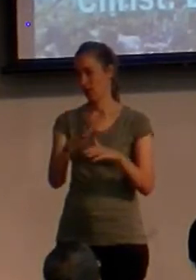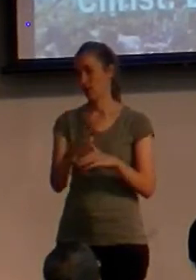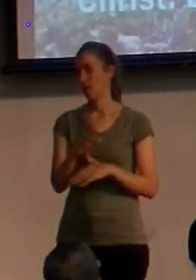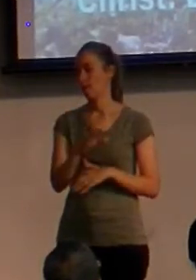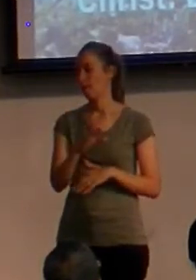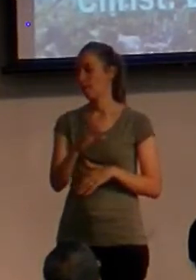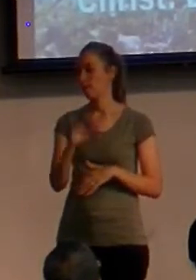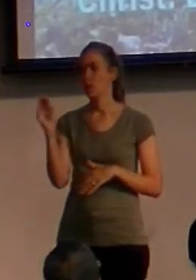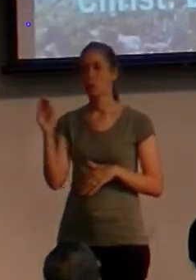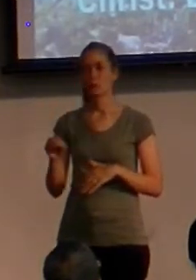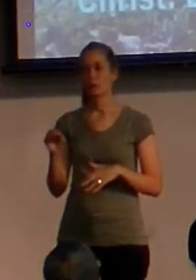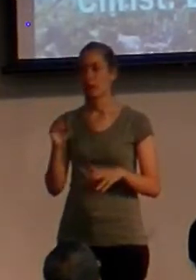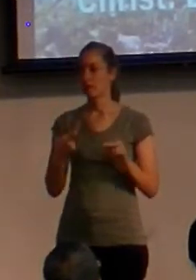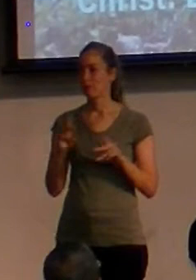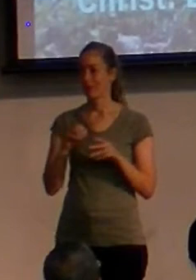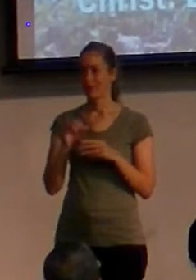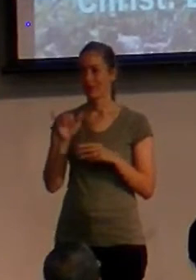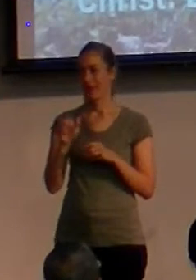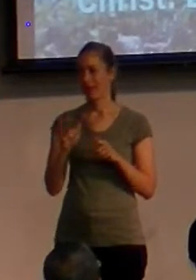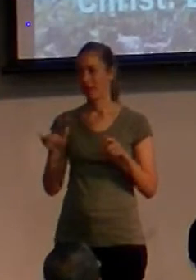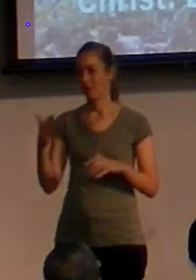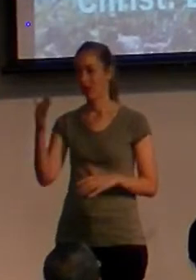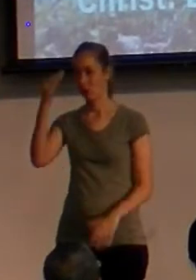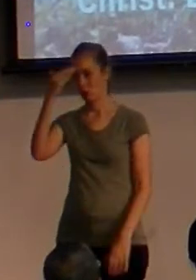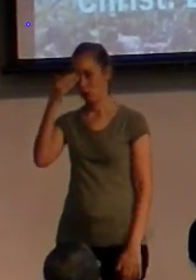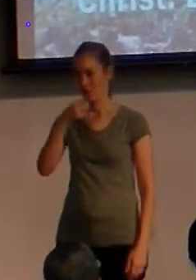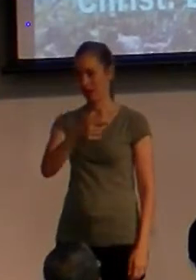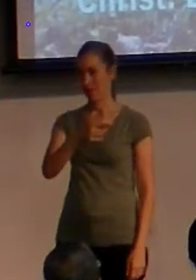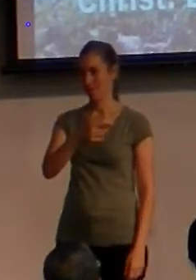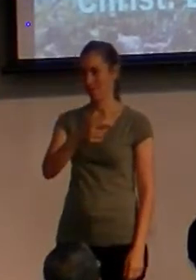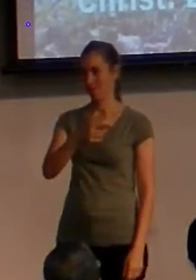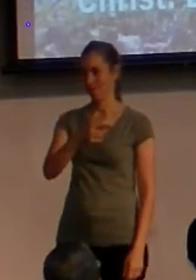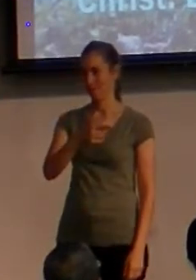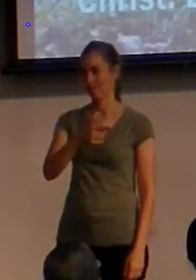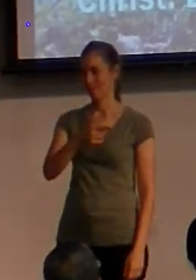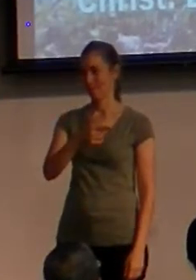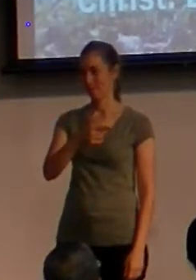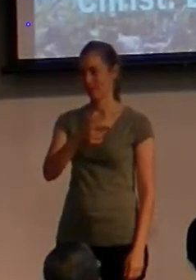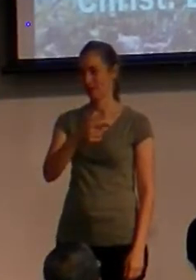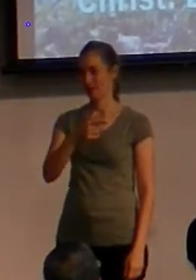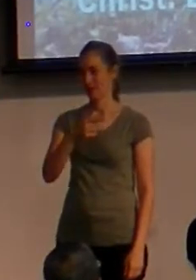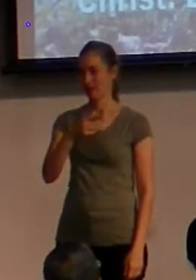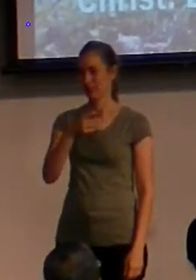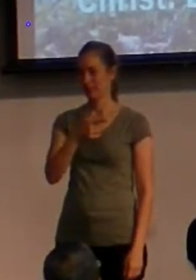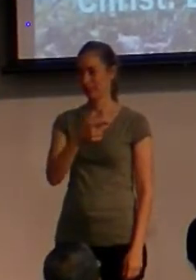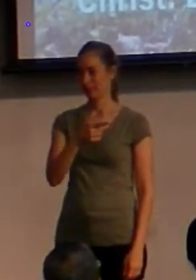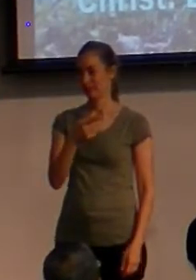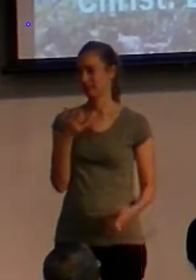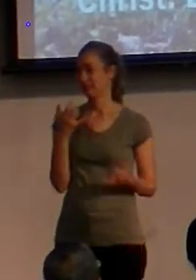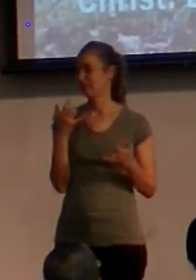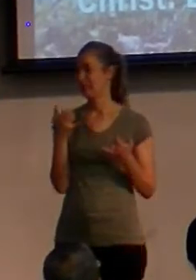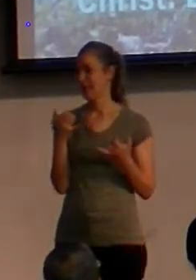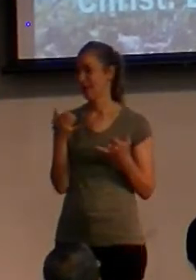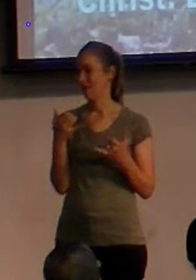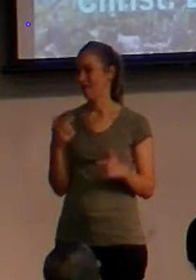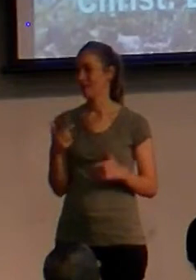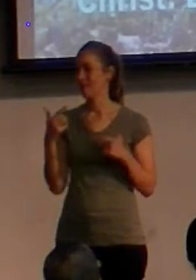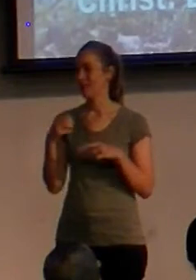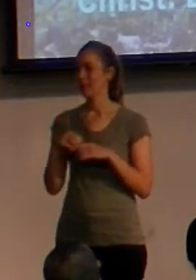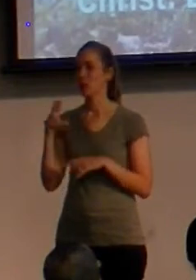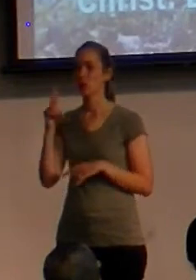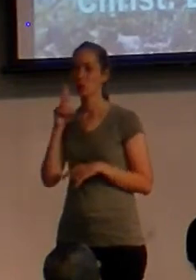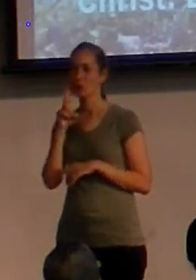people in Kiriandongo know Isaiah personally. Isaiah is now in Houston with his